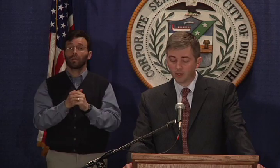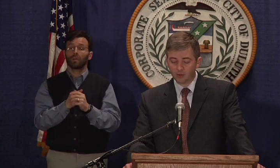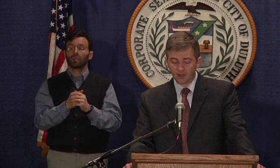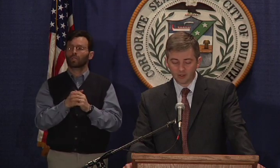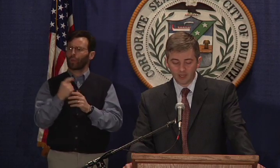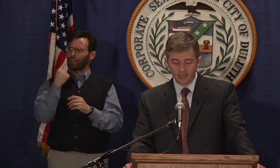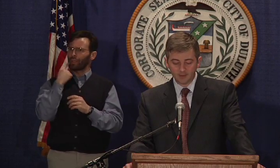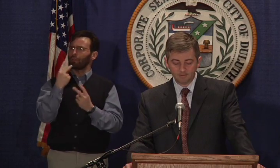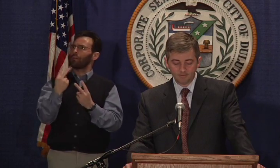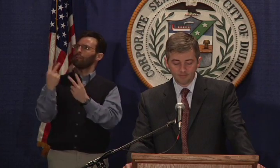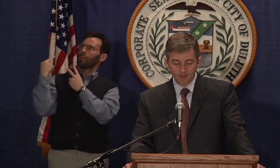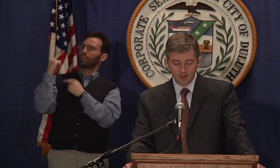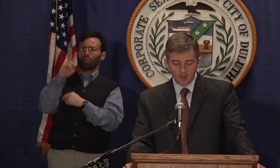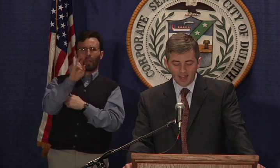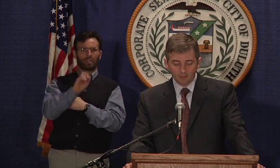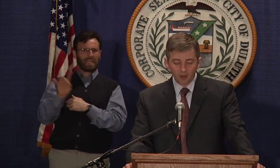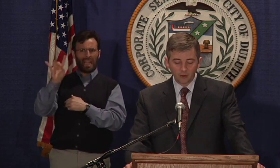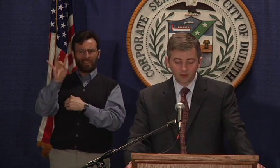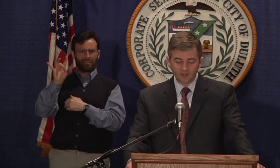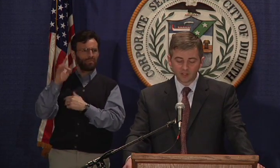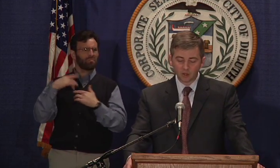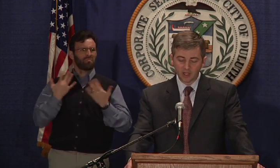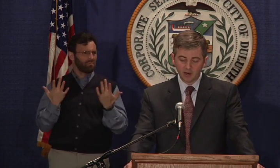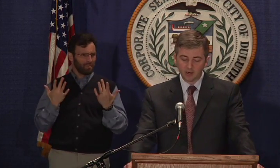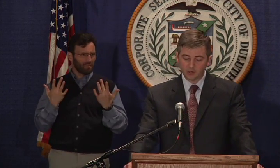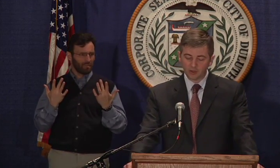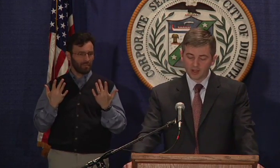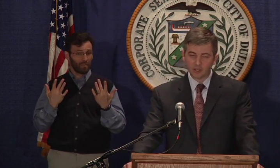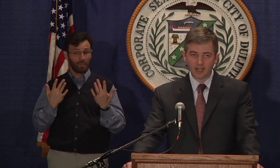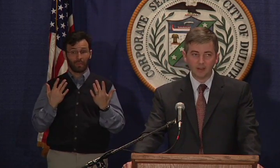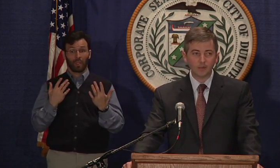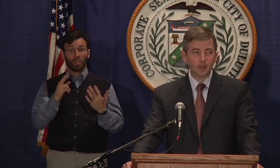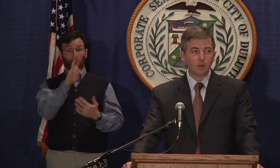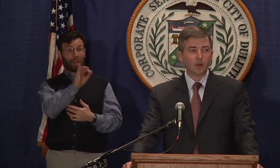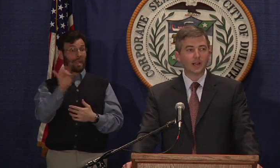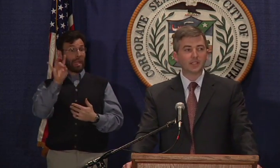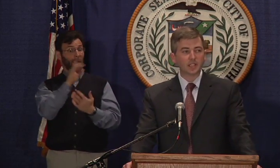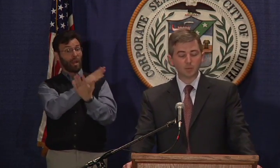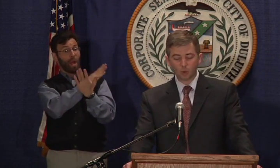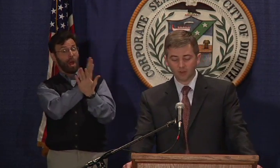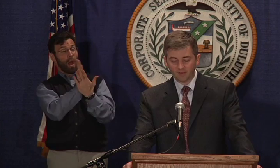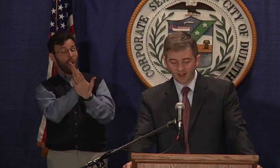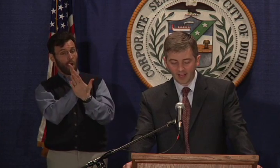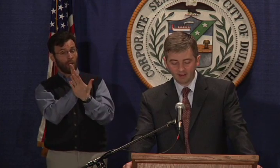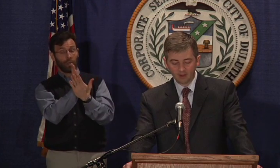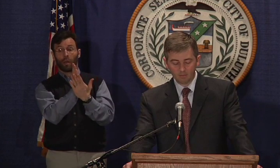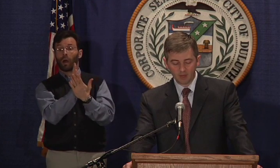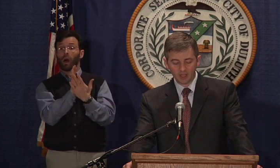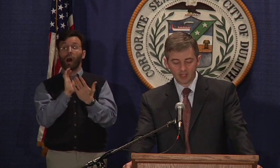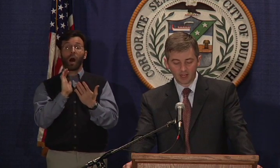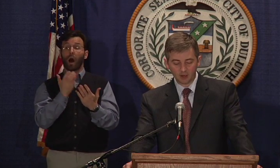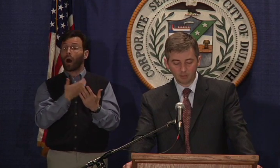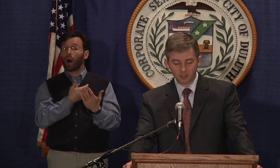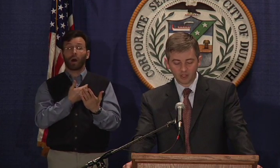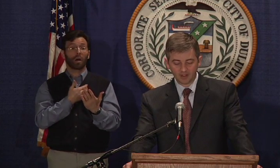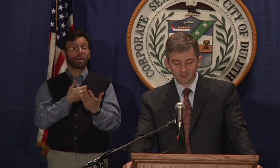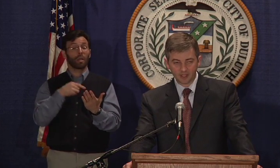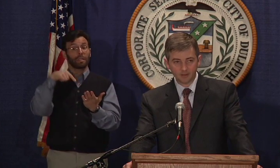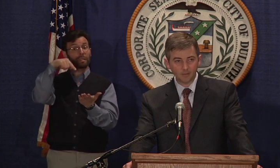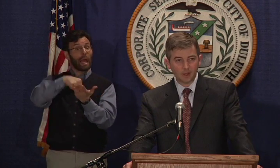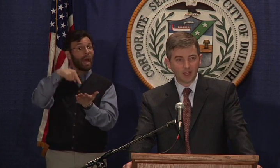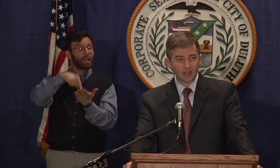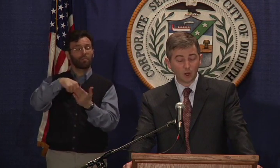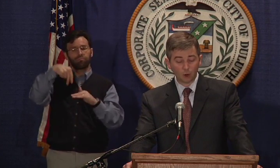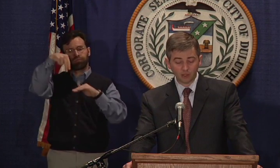we were in 2008. Halfway through the fiscal year in 2008, we had a $6.5 million budget